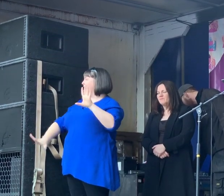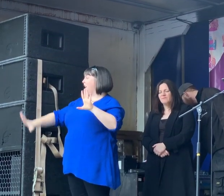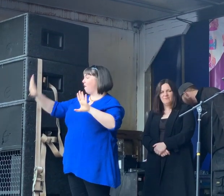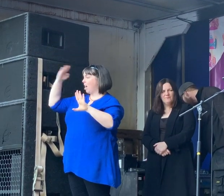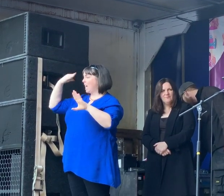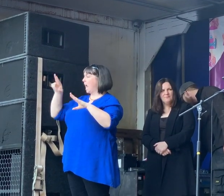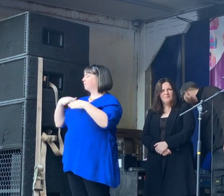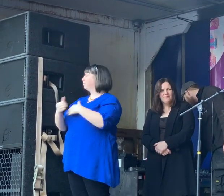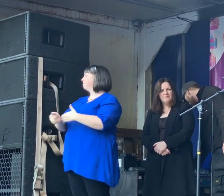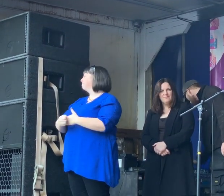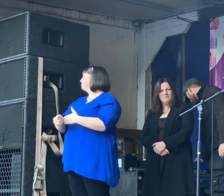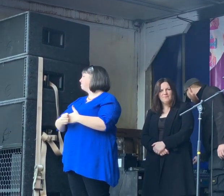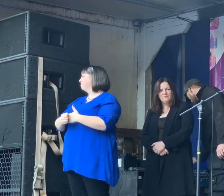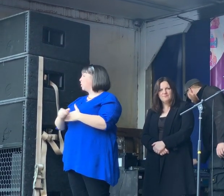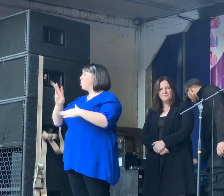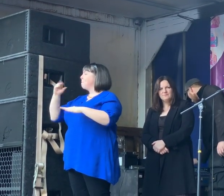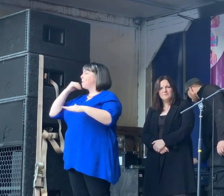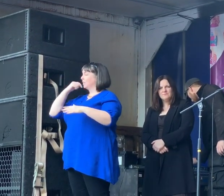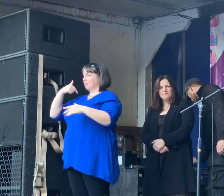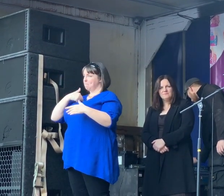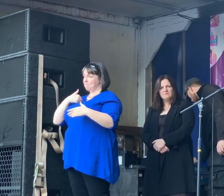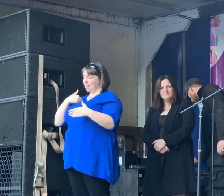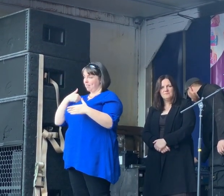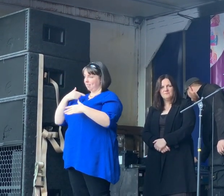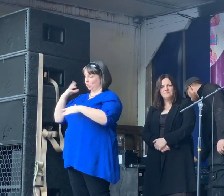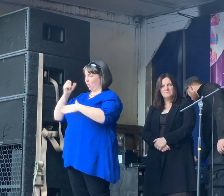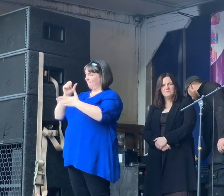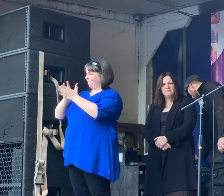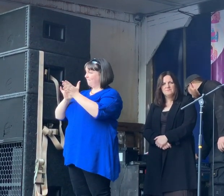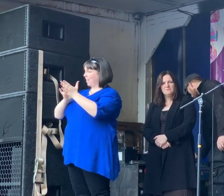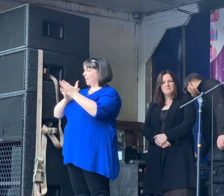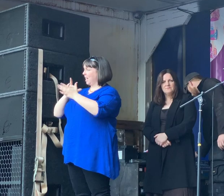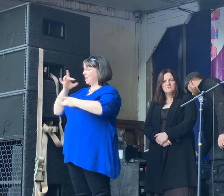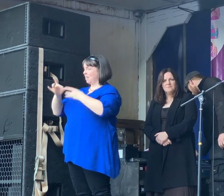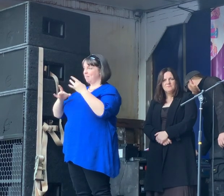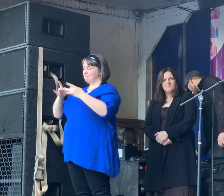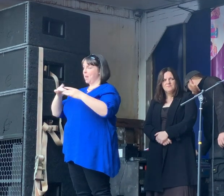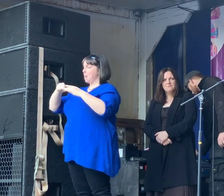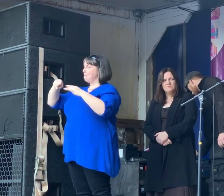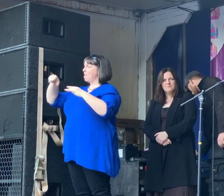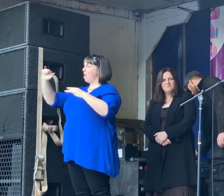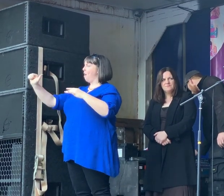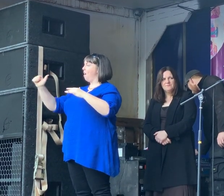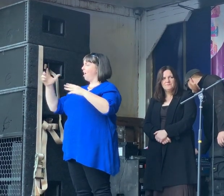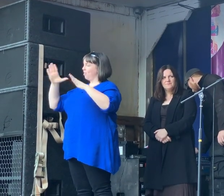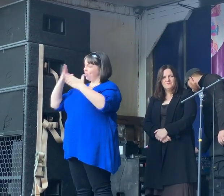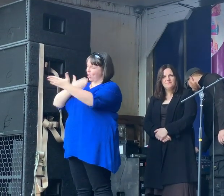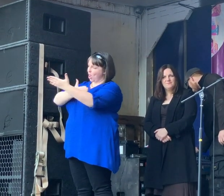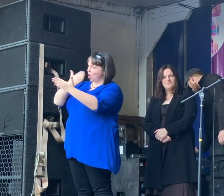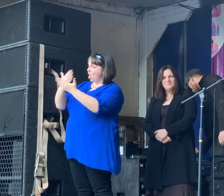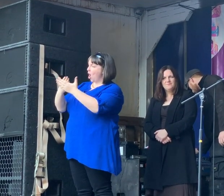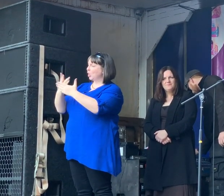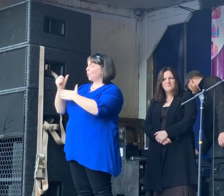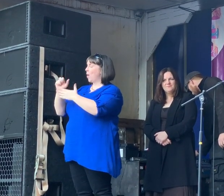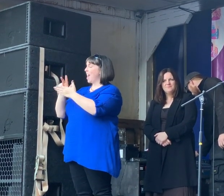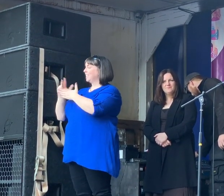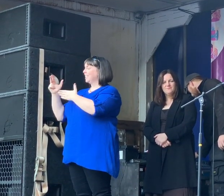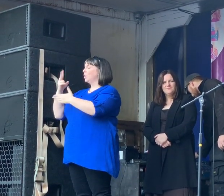country. Because we made Brawl the law in 2015, we made Manaw the law in